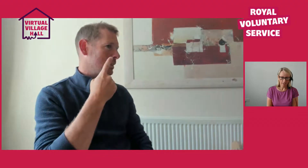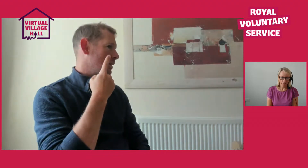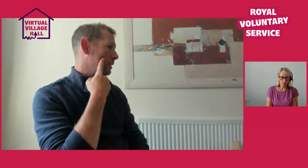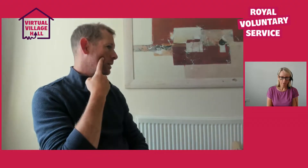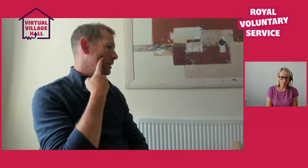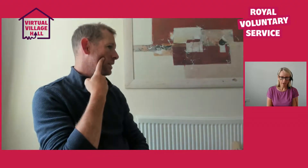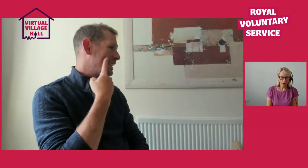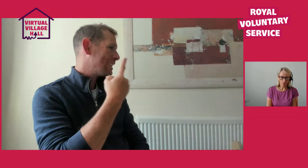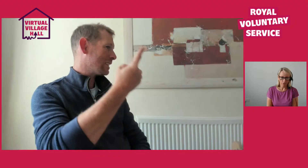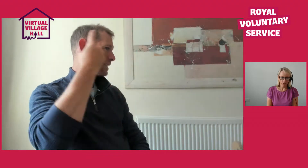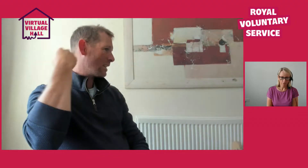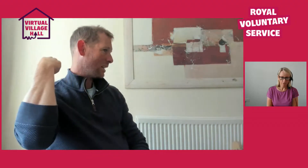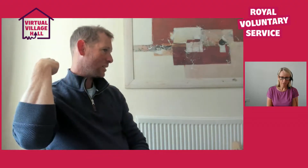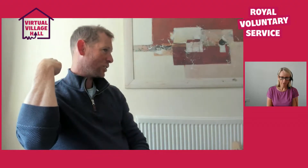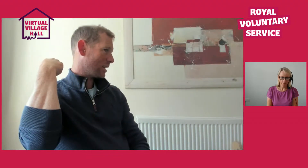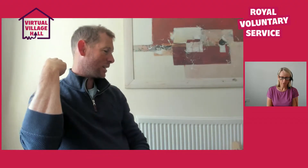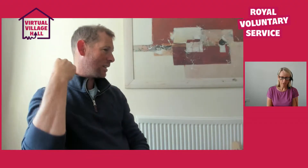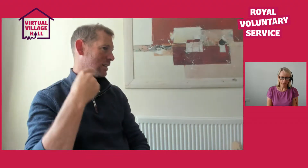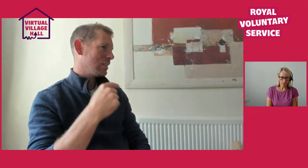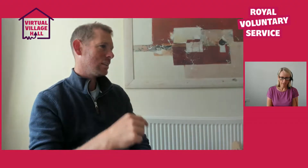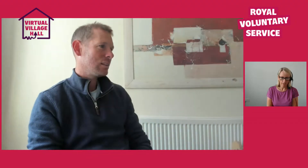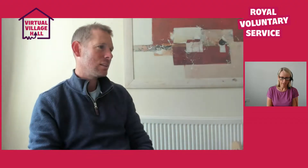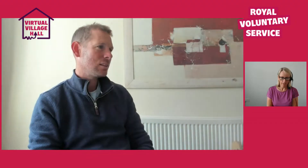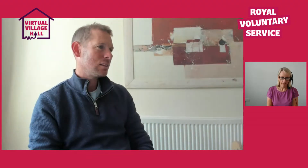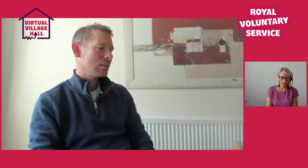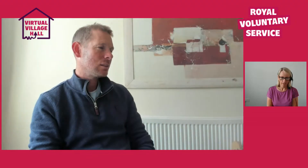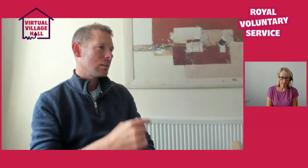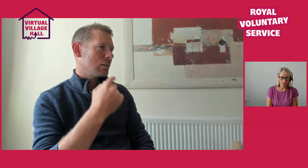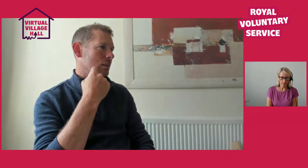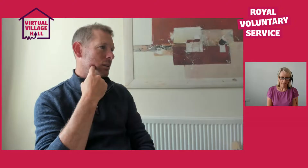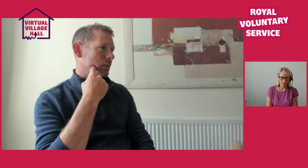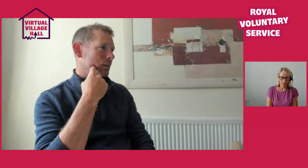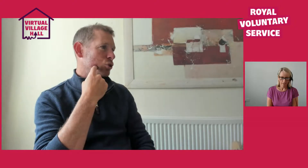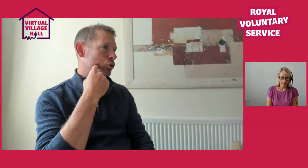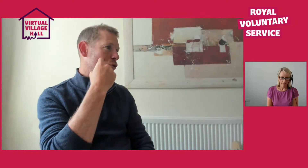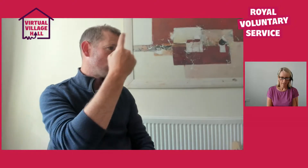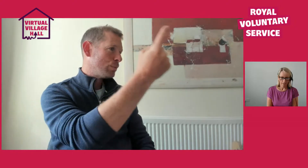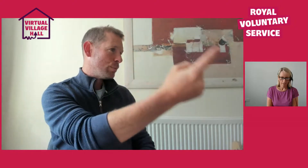Yesterday is going backwards, if you see what I'm doing.